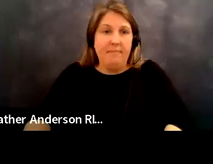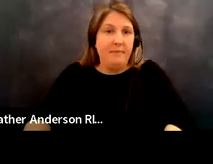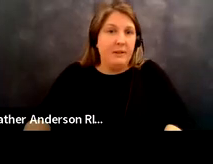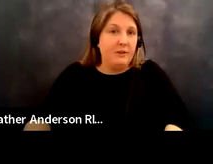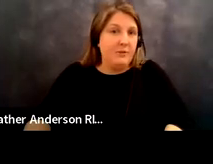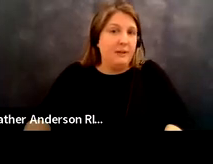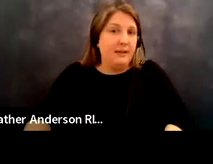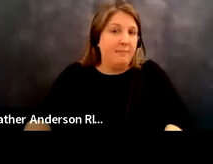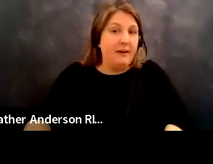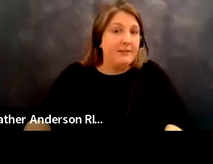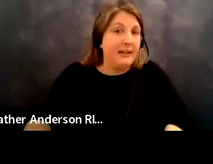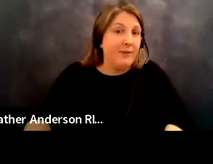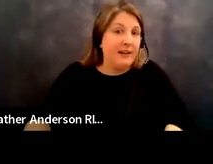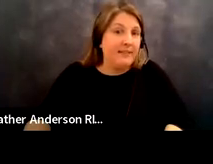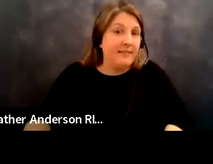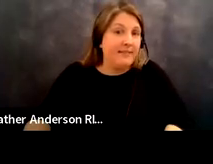I'm gonna assume Mike Bear's gonna help with that.